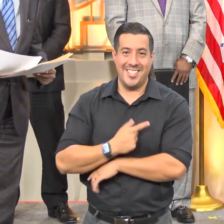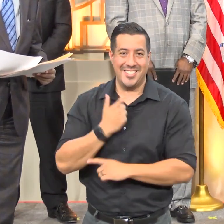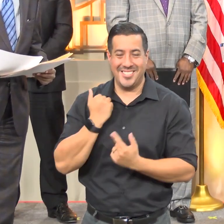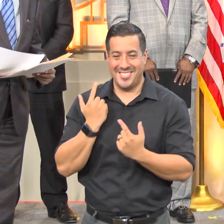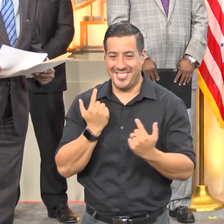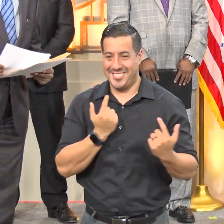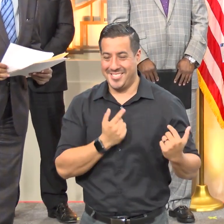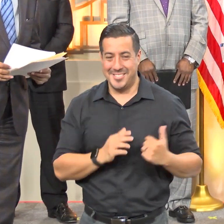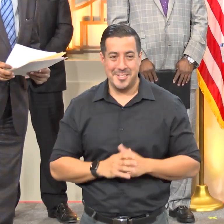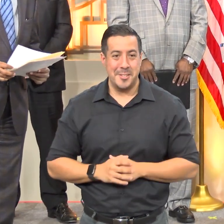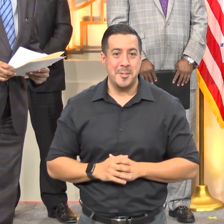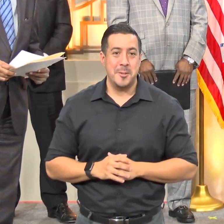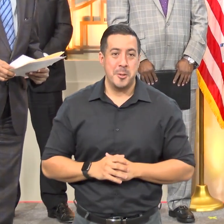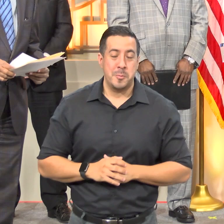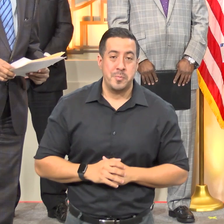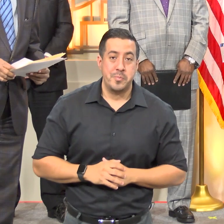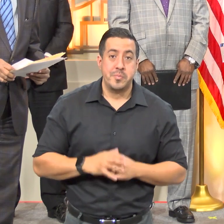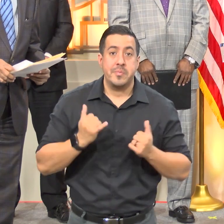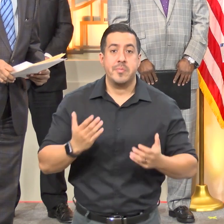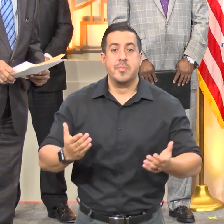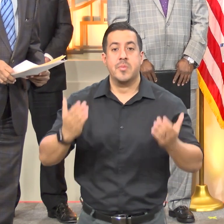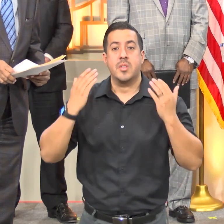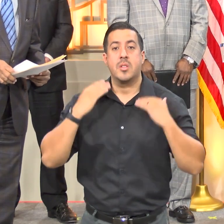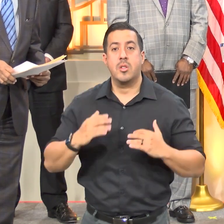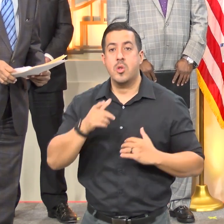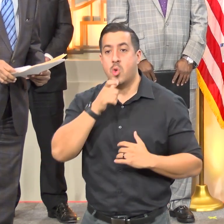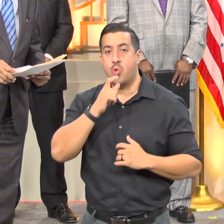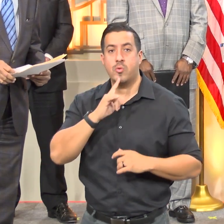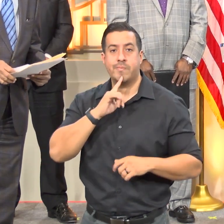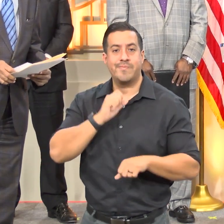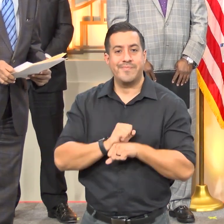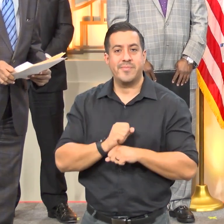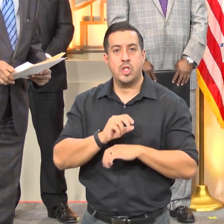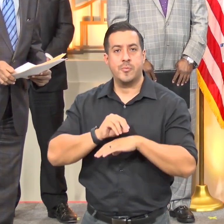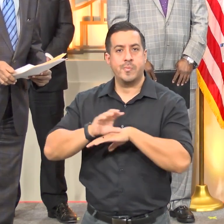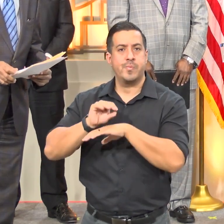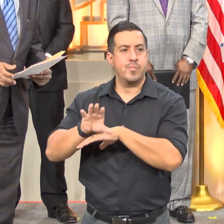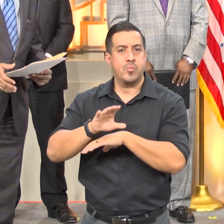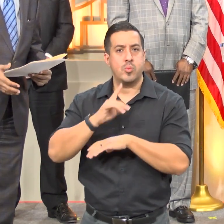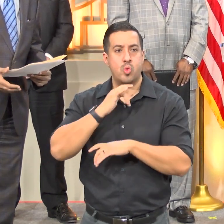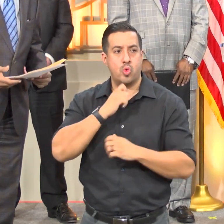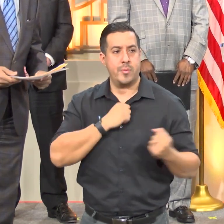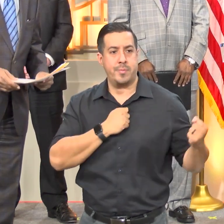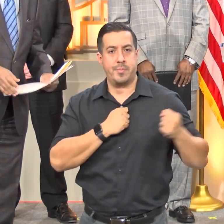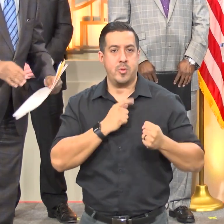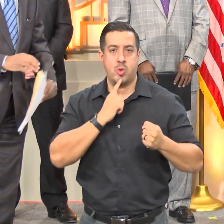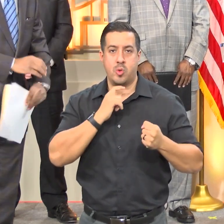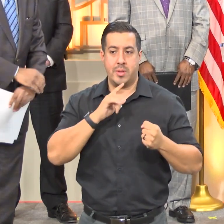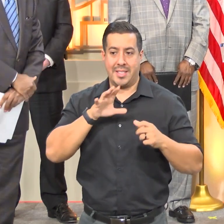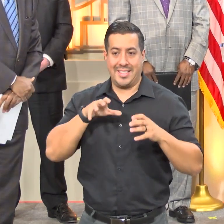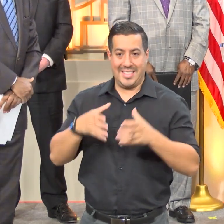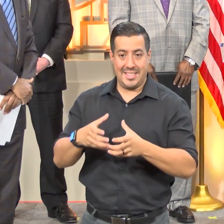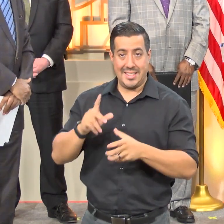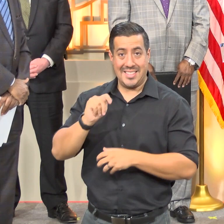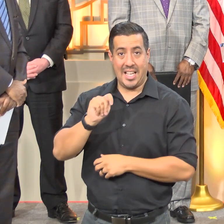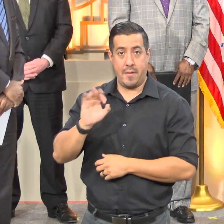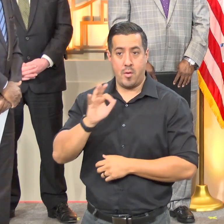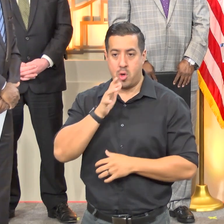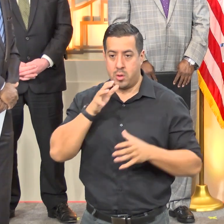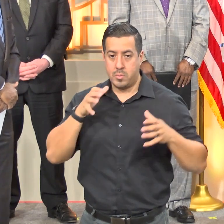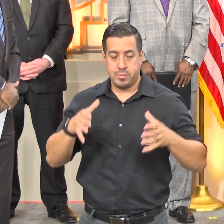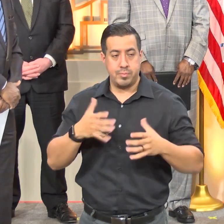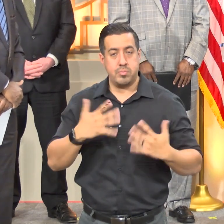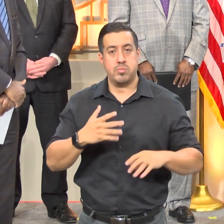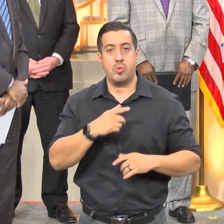And then finally, the co-chair that I've appointed to this world-class task force, and I think that is